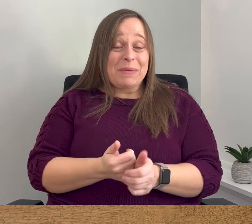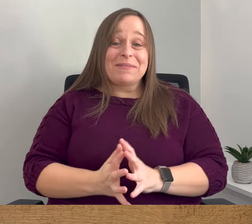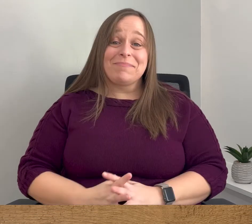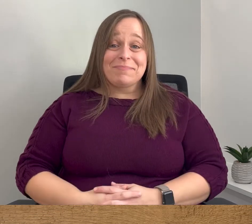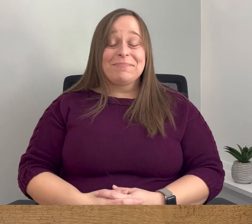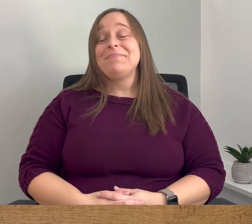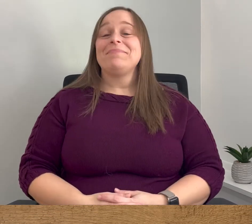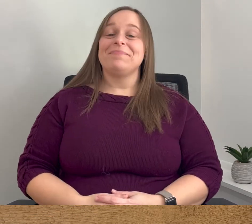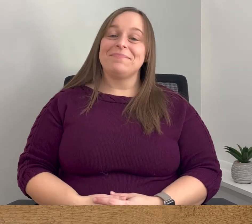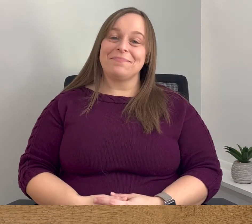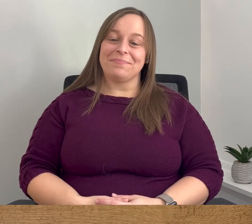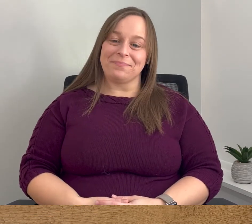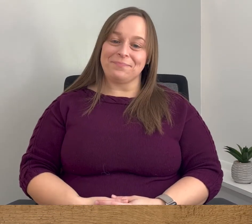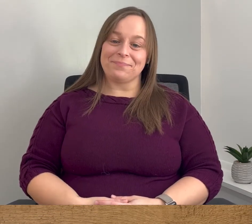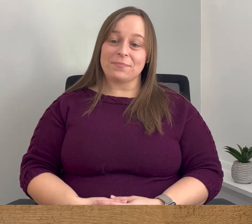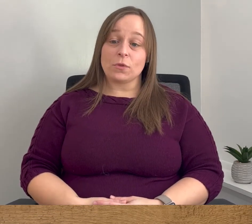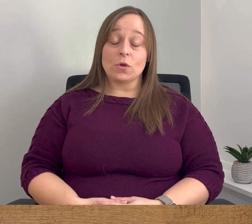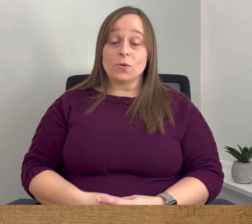top of it.